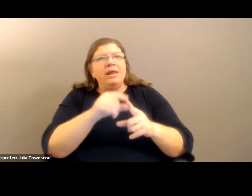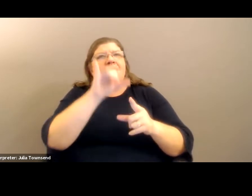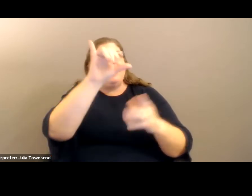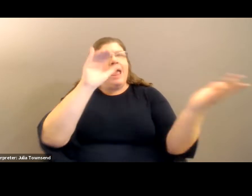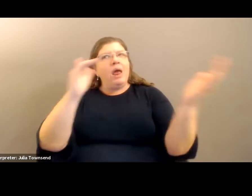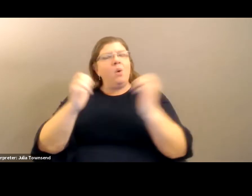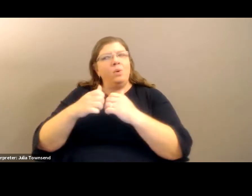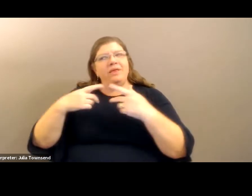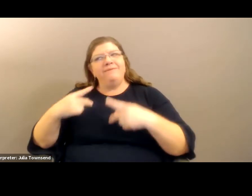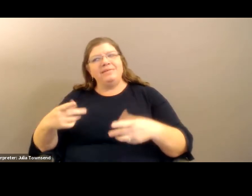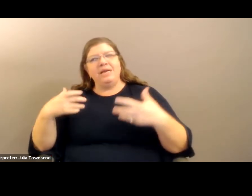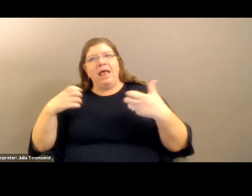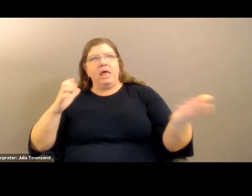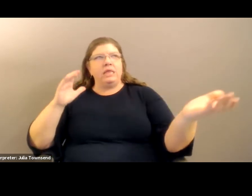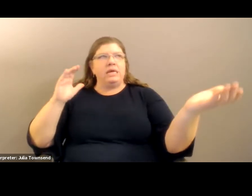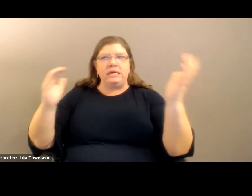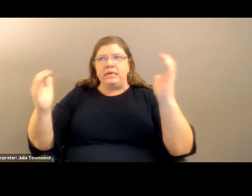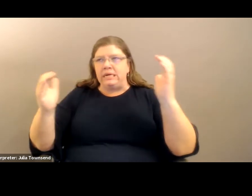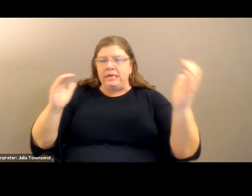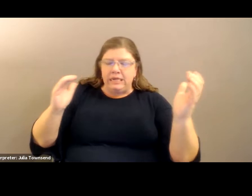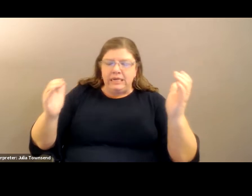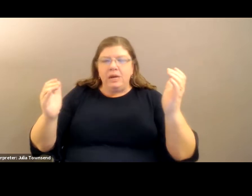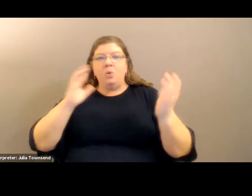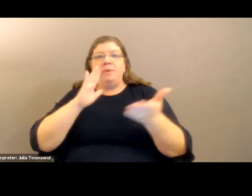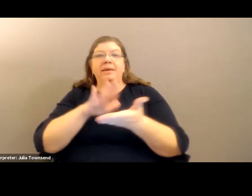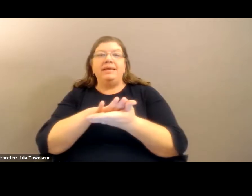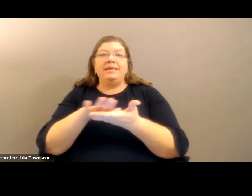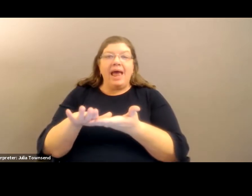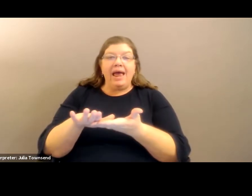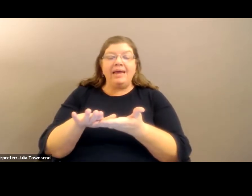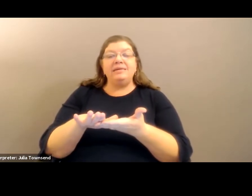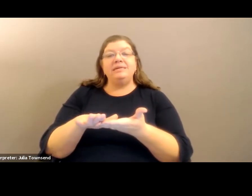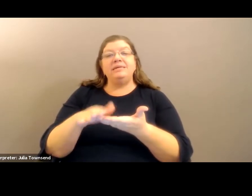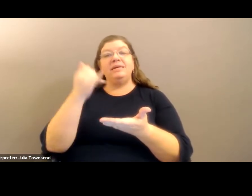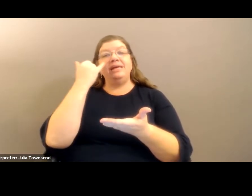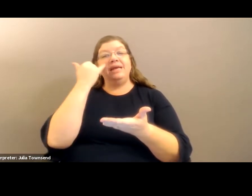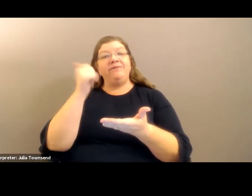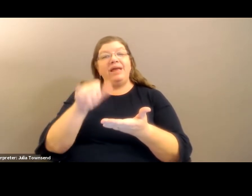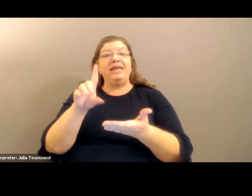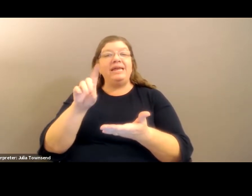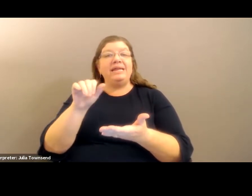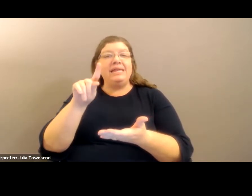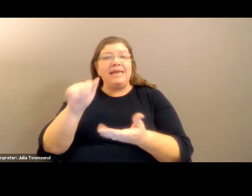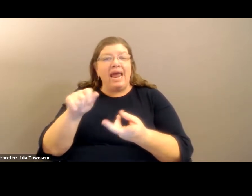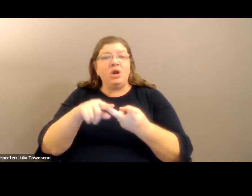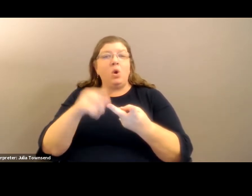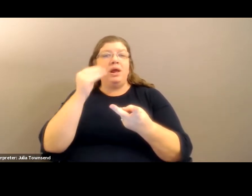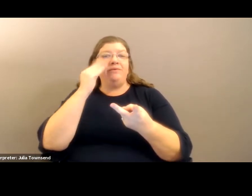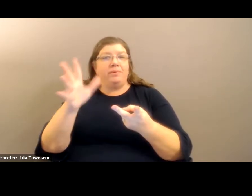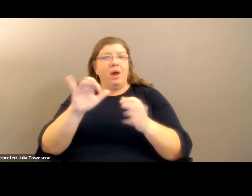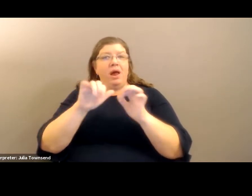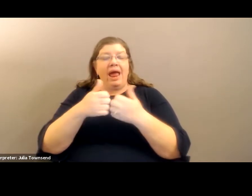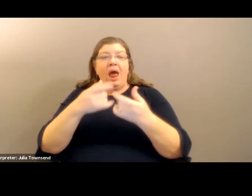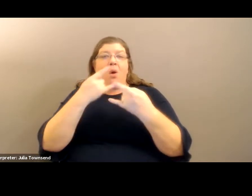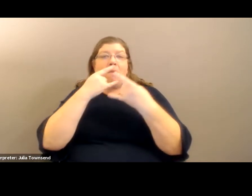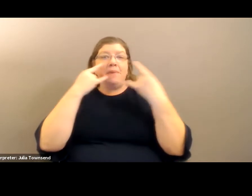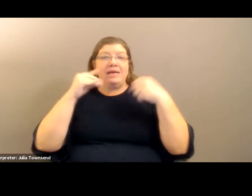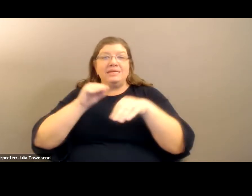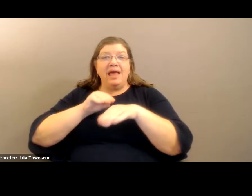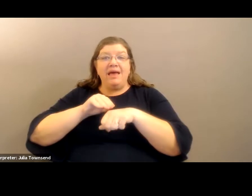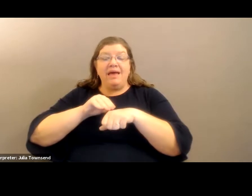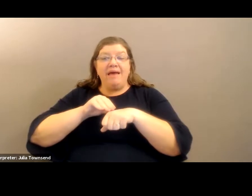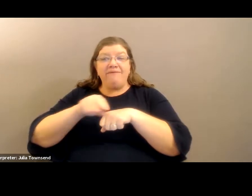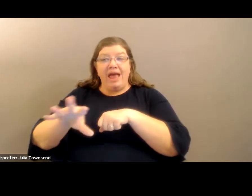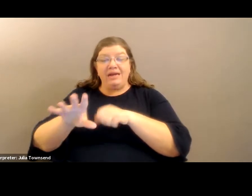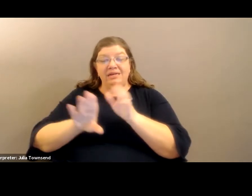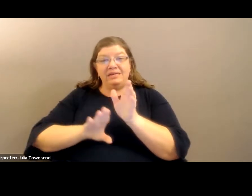health, I don't know, I think it would be nice to get, if there's any data or information regarding how masks are affecting how